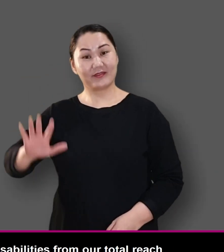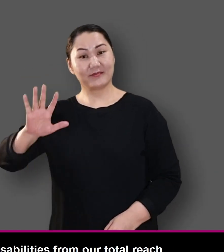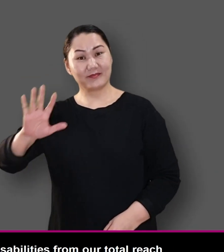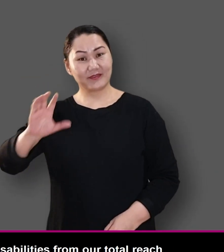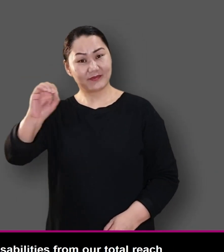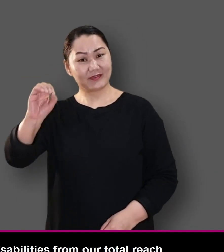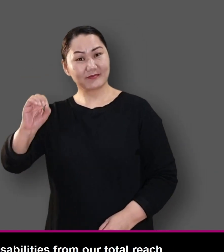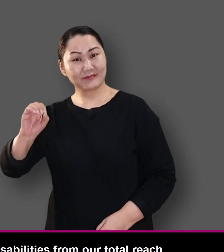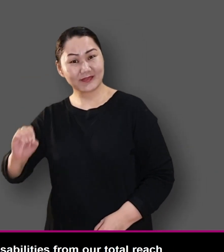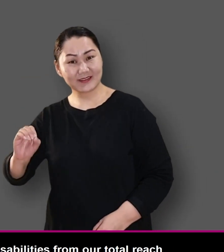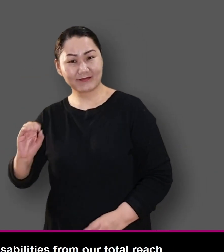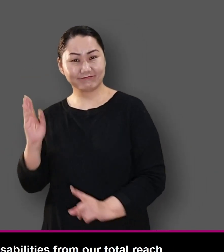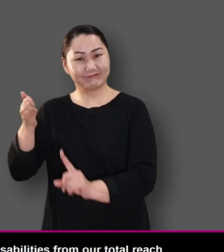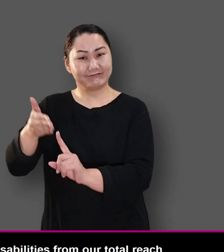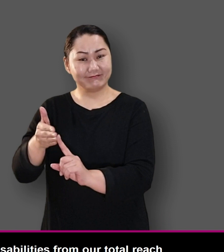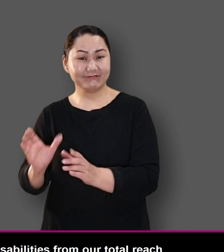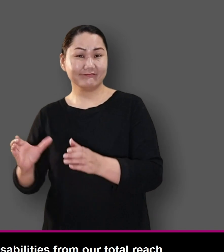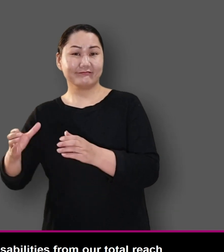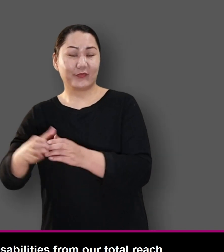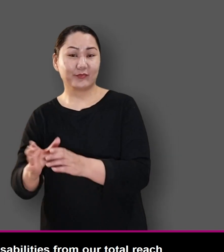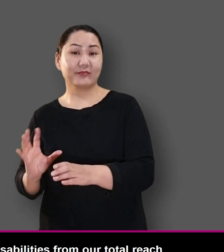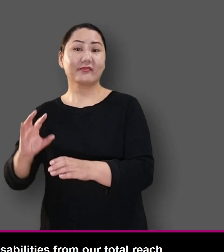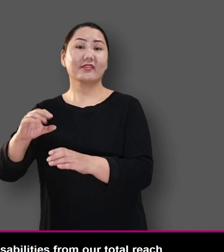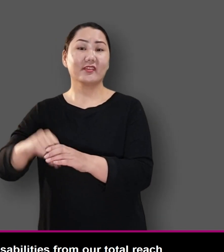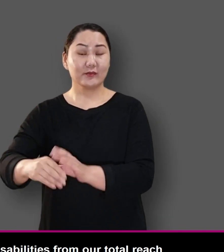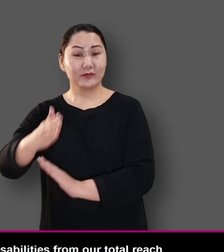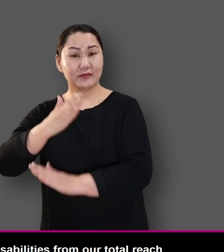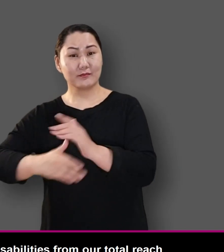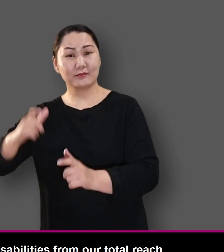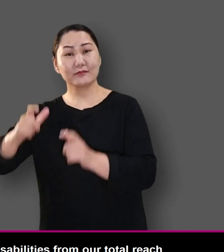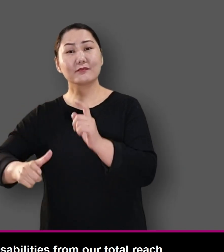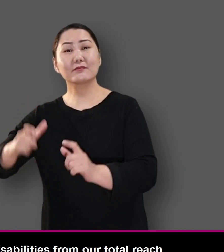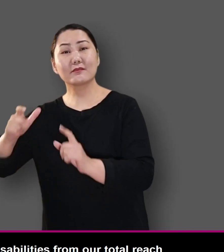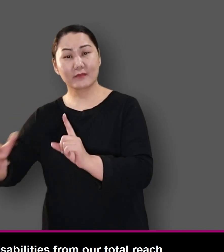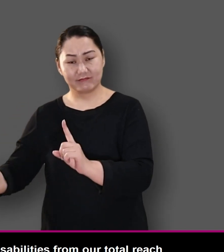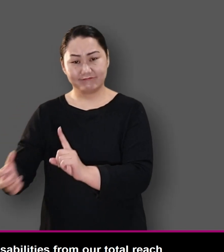of 5% of persons with disabilities from our total reach,